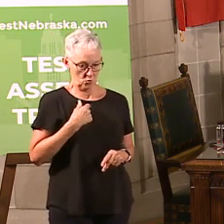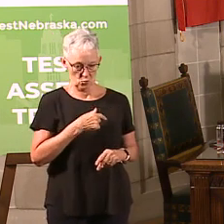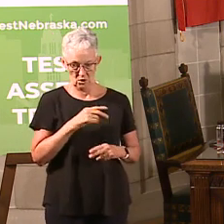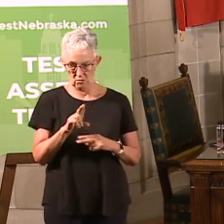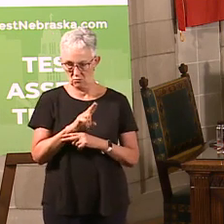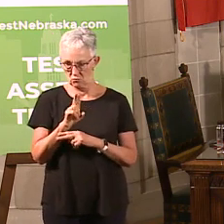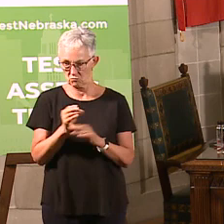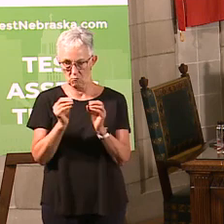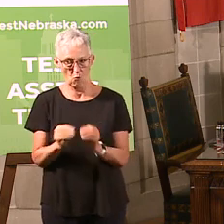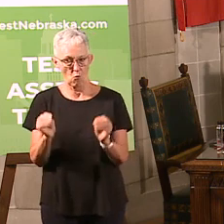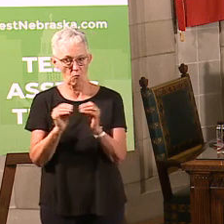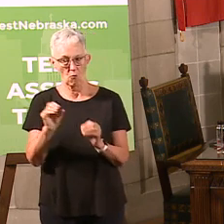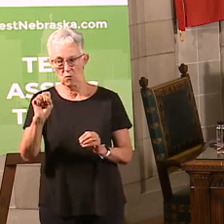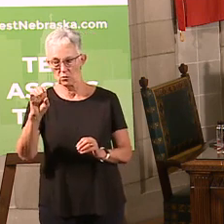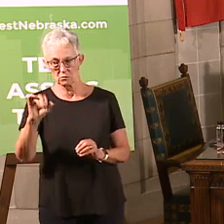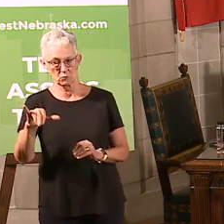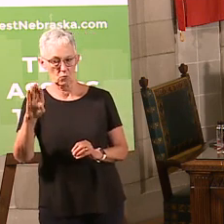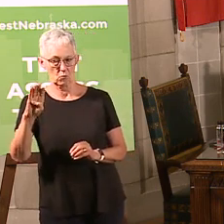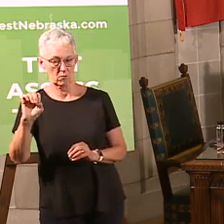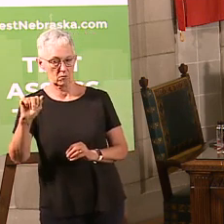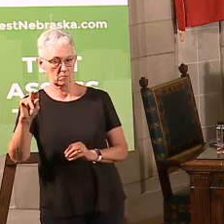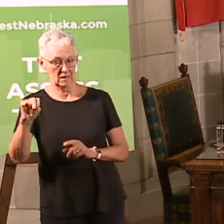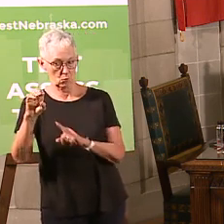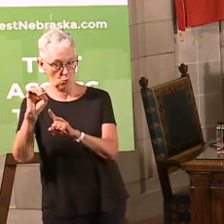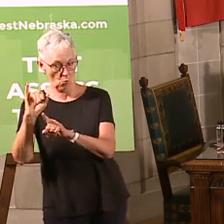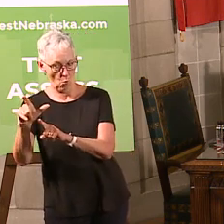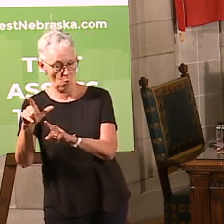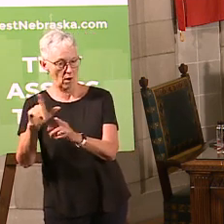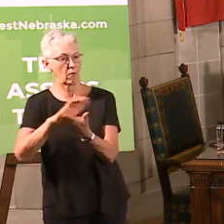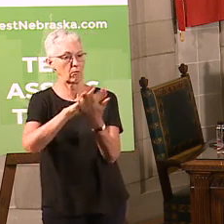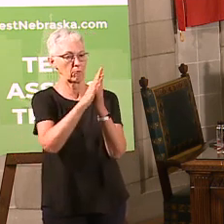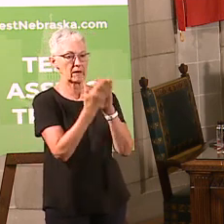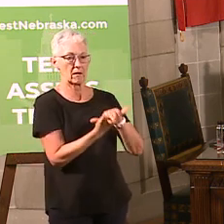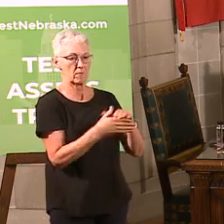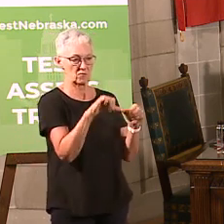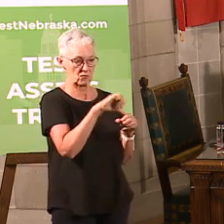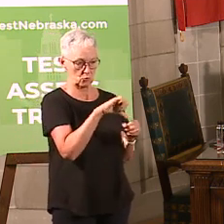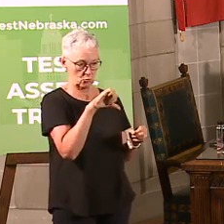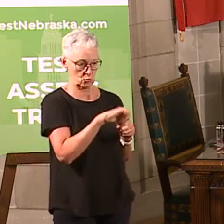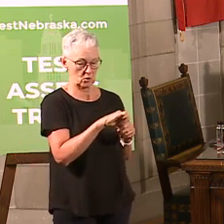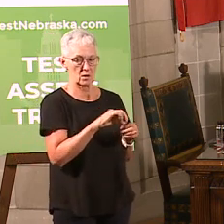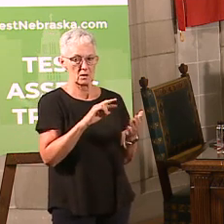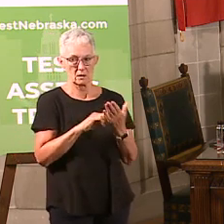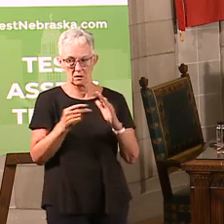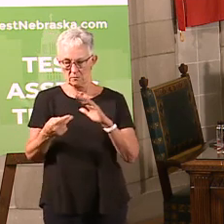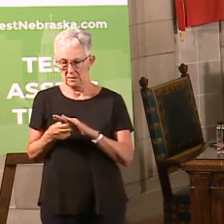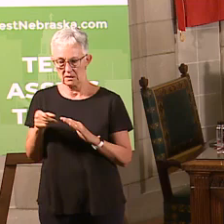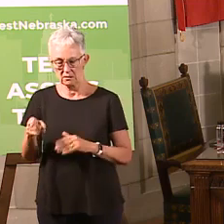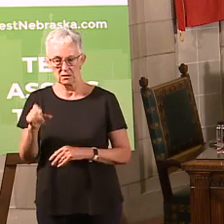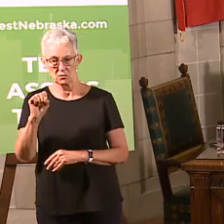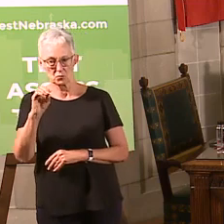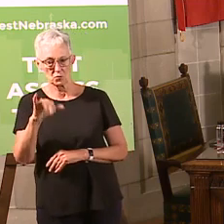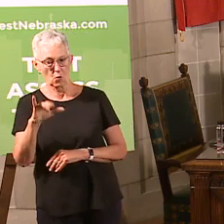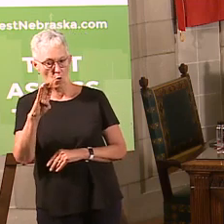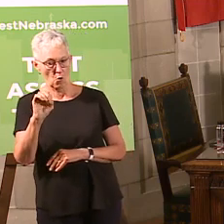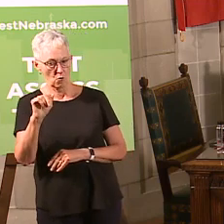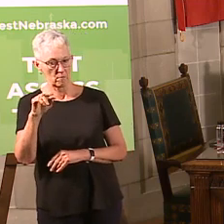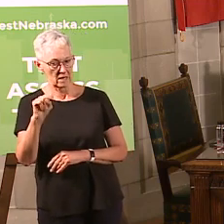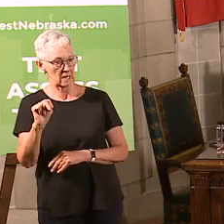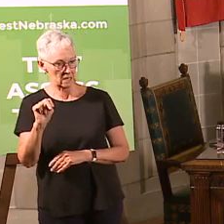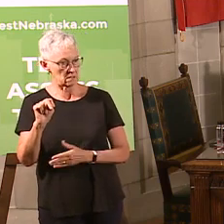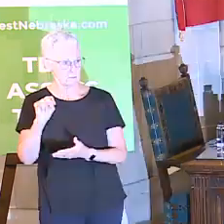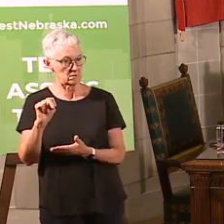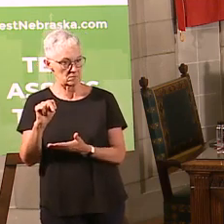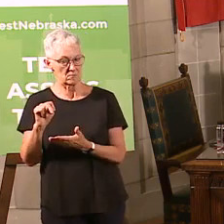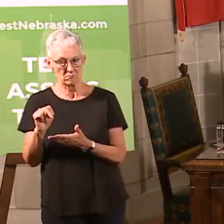biodiesel increases the demand for soybean oil, boosting value of soybeans, reducing the price of the meal fed to poultry